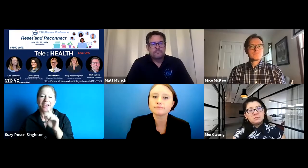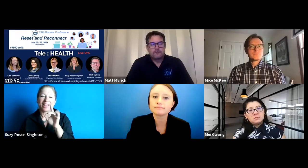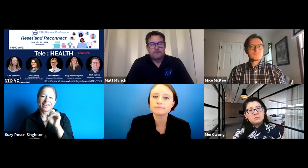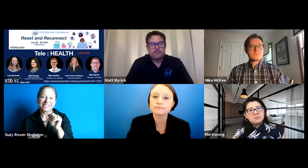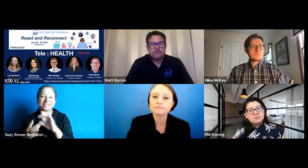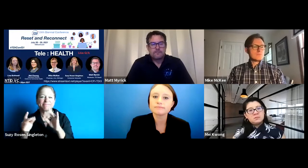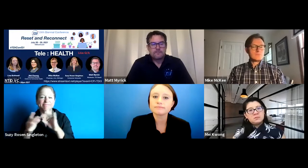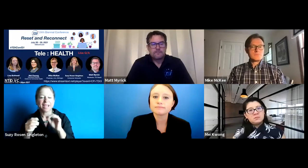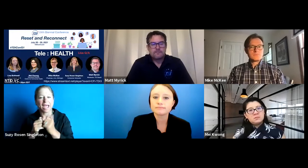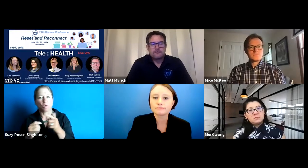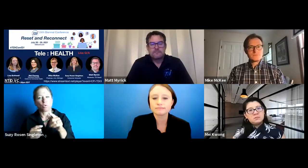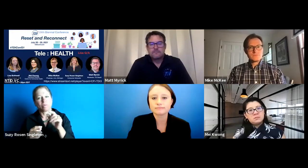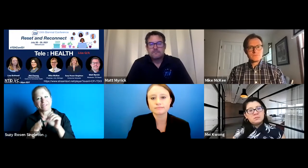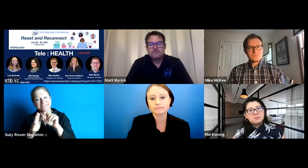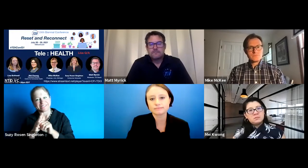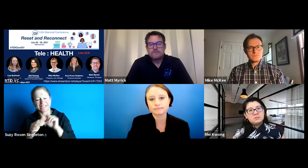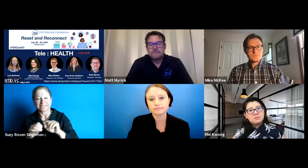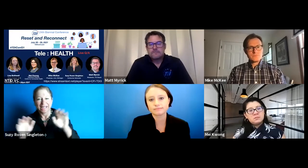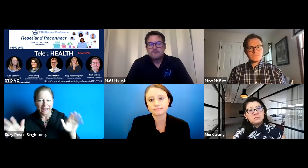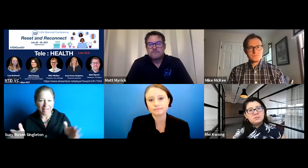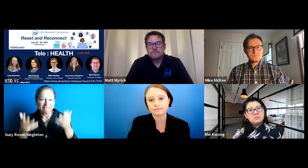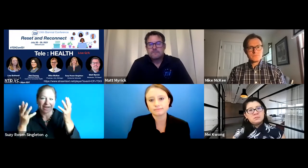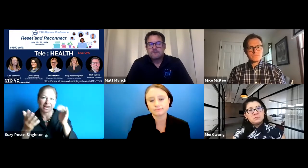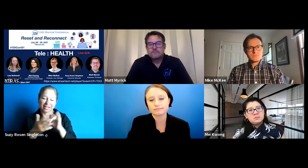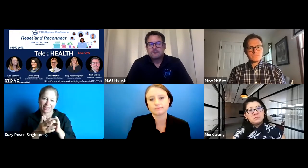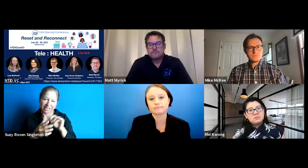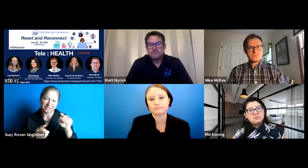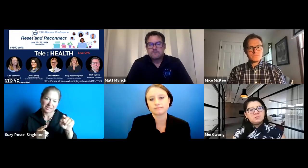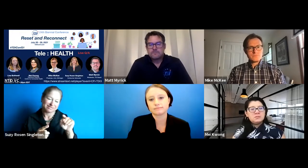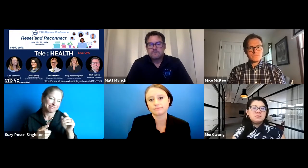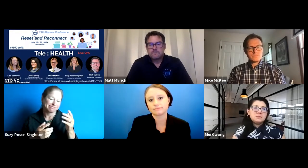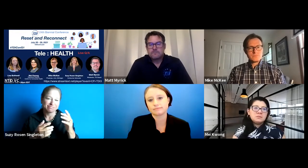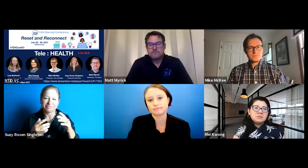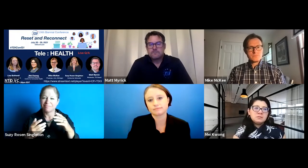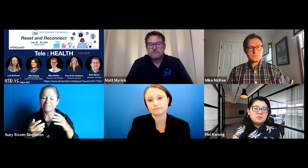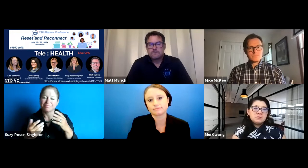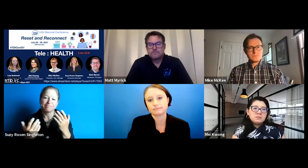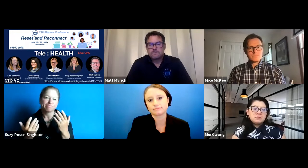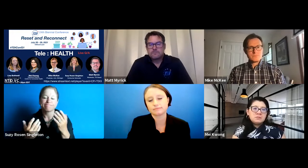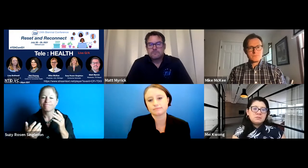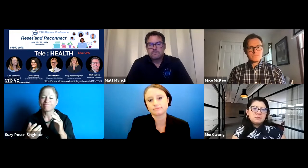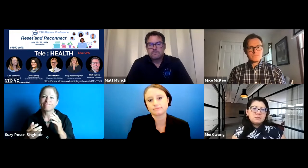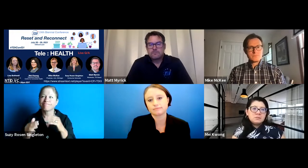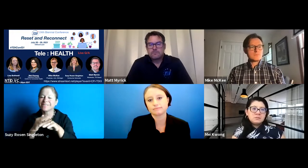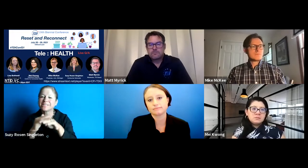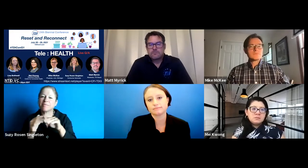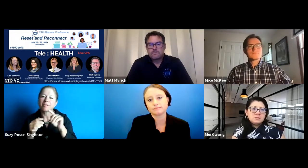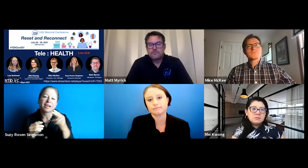This is Suzy speaking. Lisa explained how the states have been